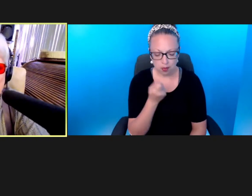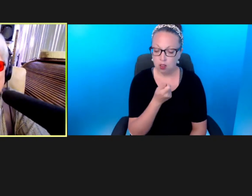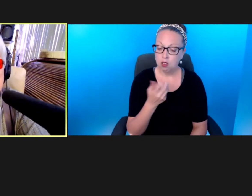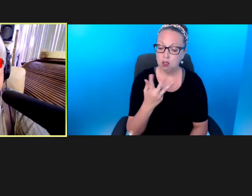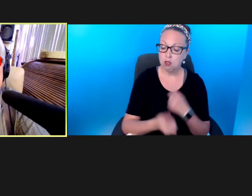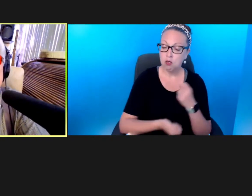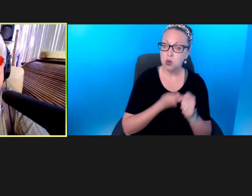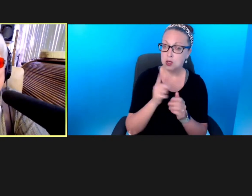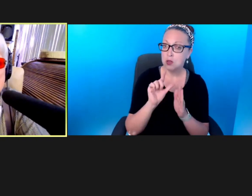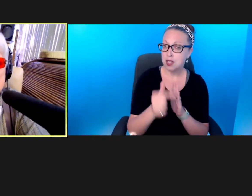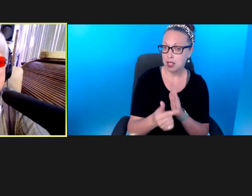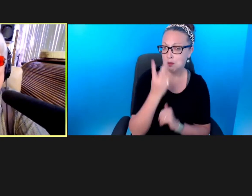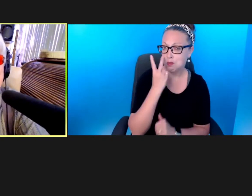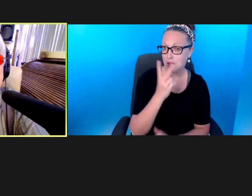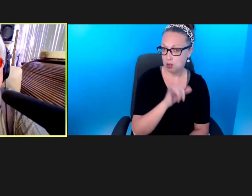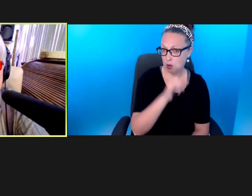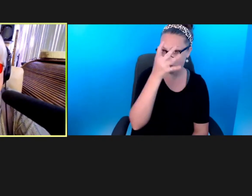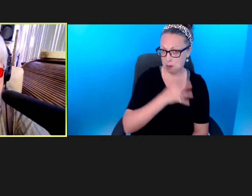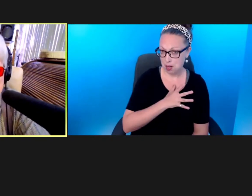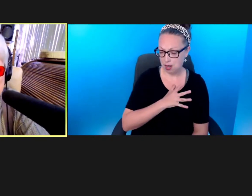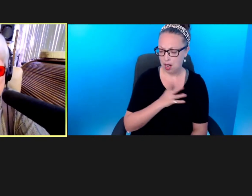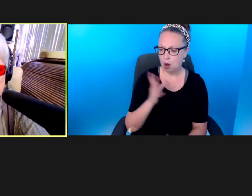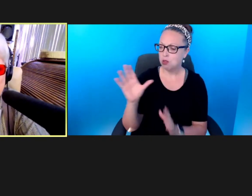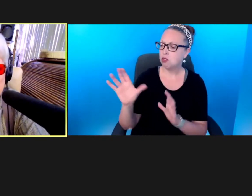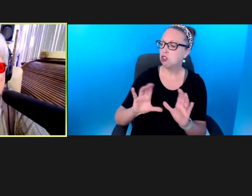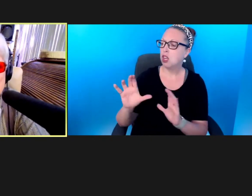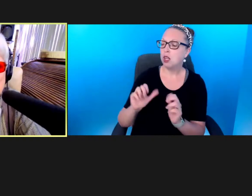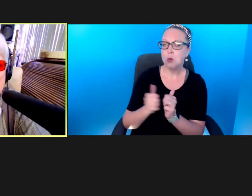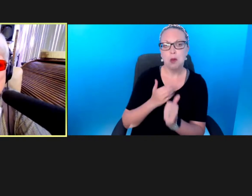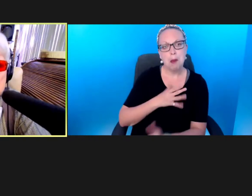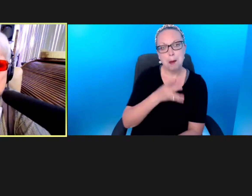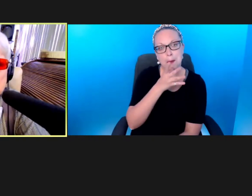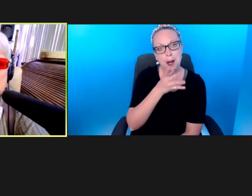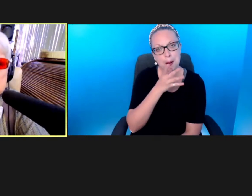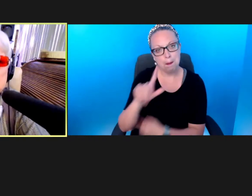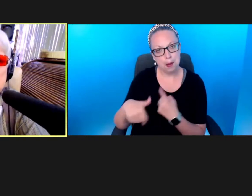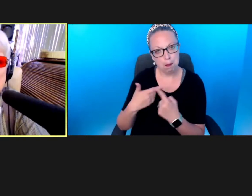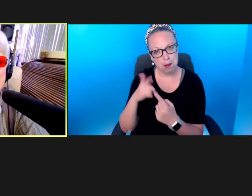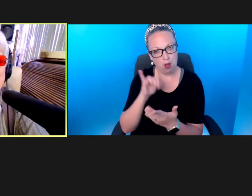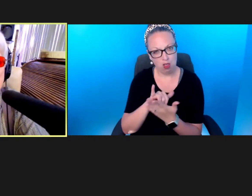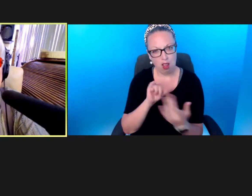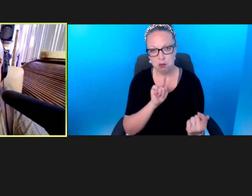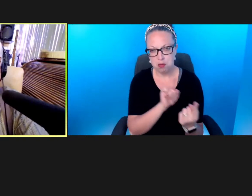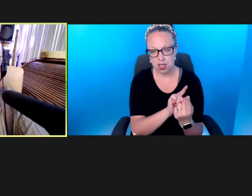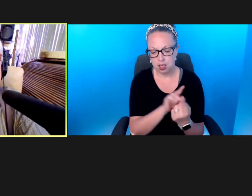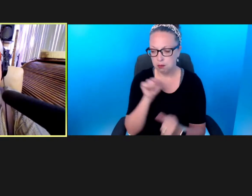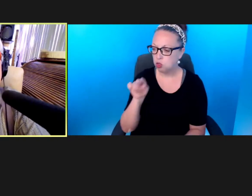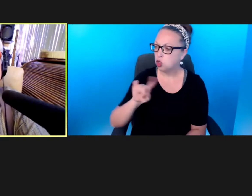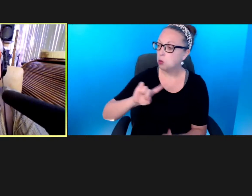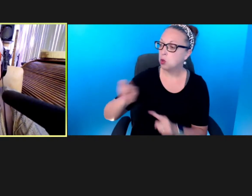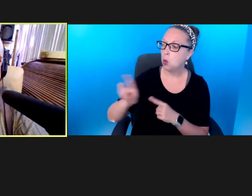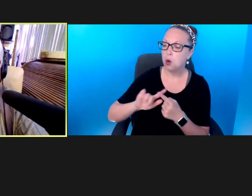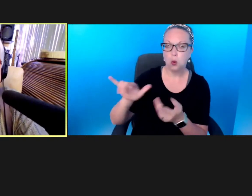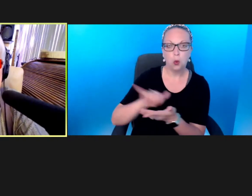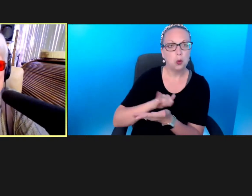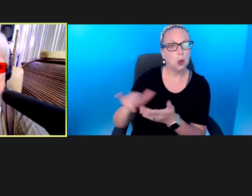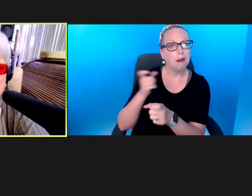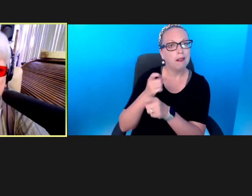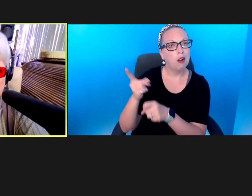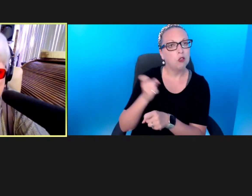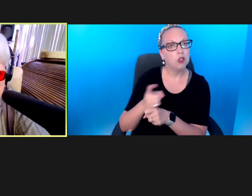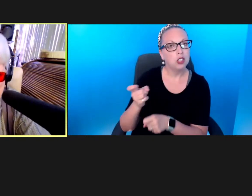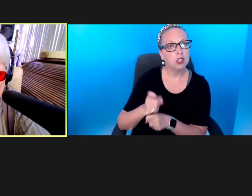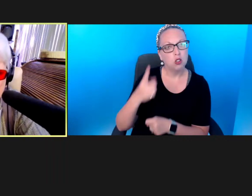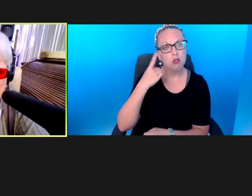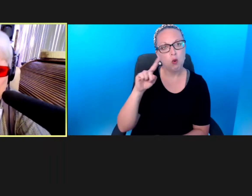guy, I was talking to my mother about it. She was going to New York every year for the opera